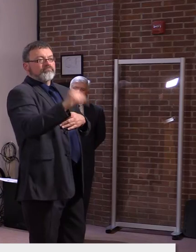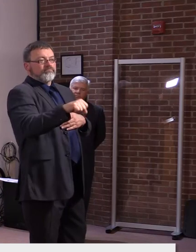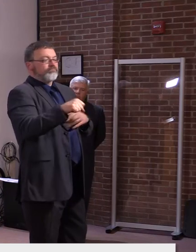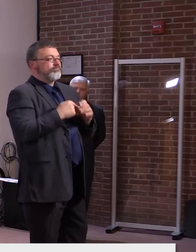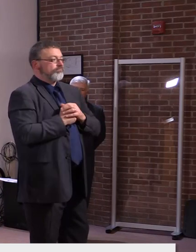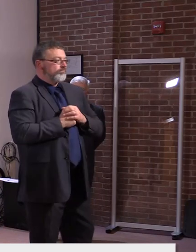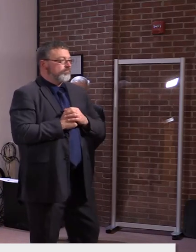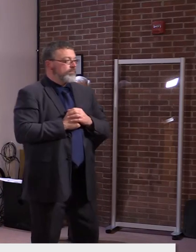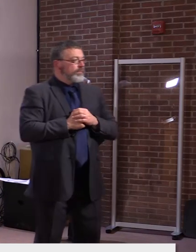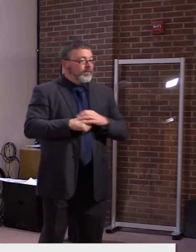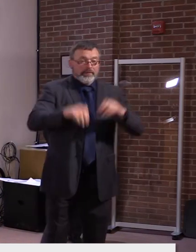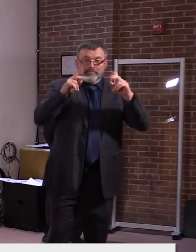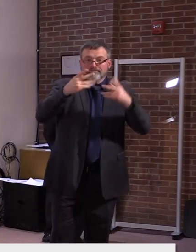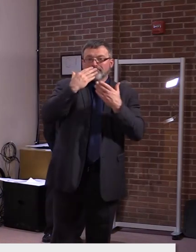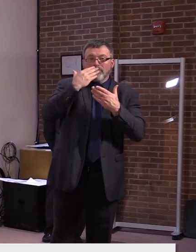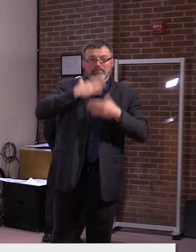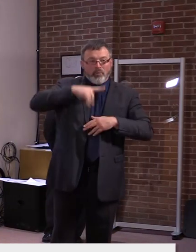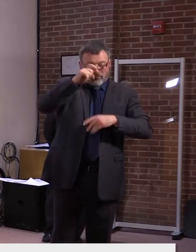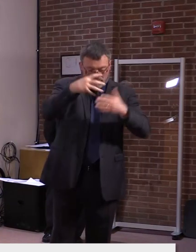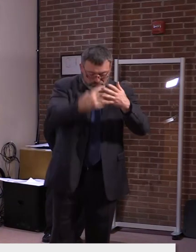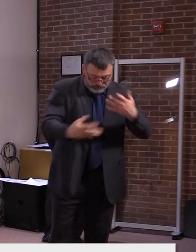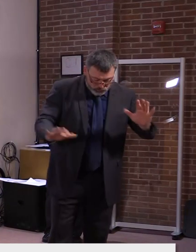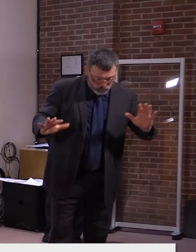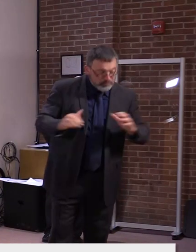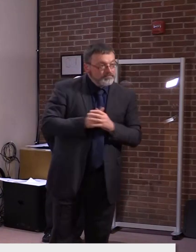Okay. All right, that's it. Thanks very much. Thank you.